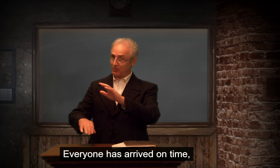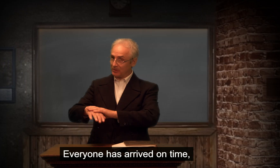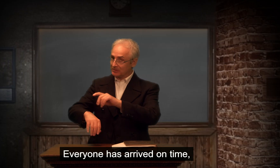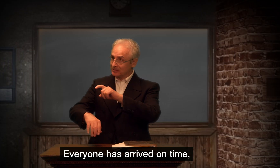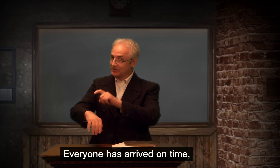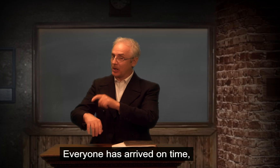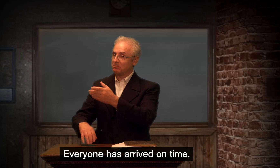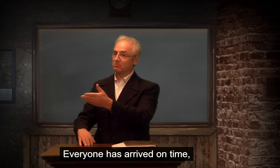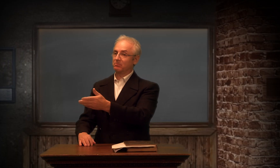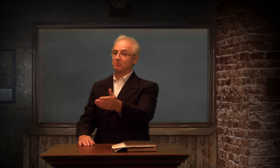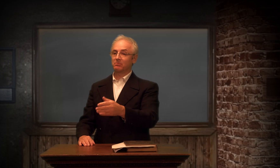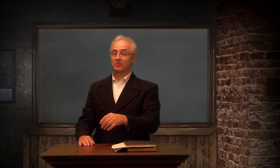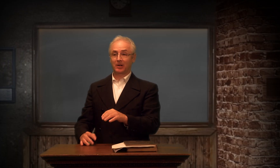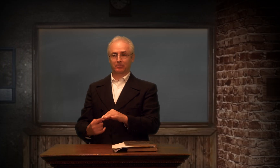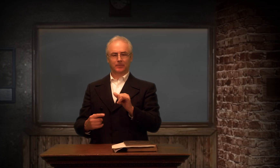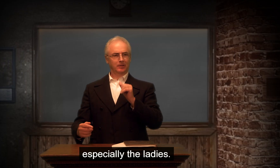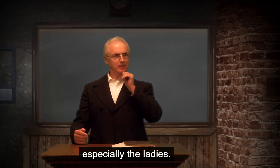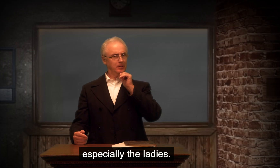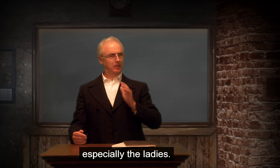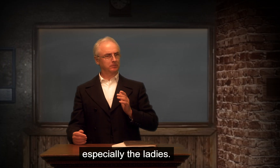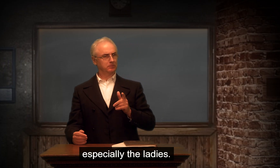Everyone has arrived on time, especially the ladies.